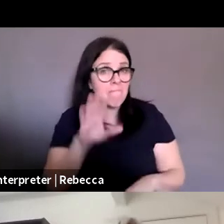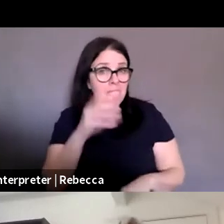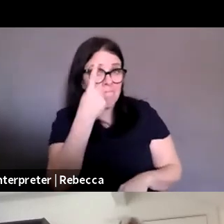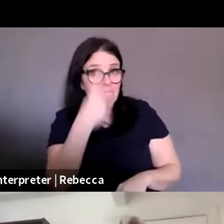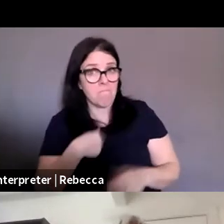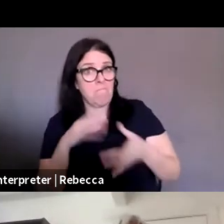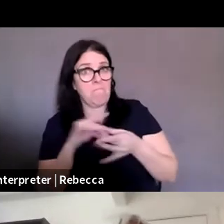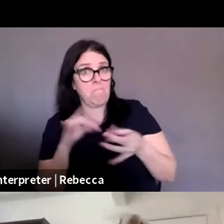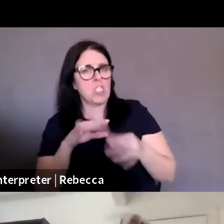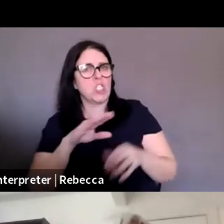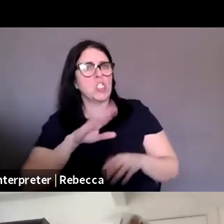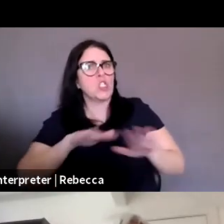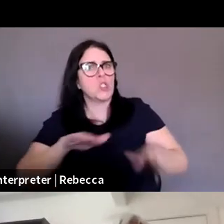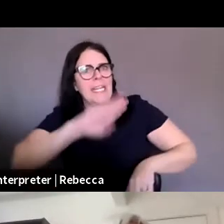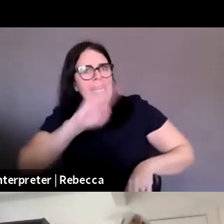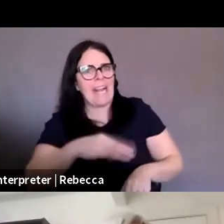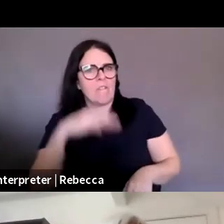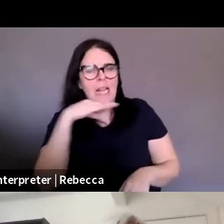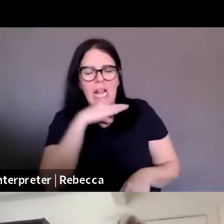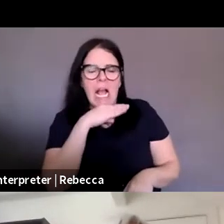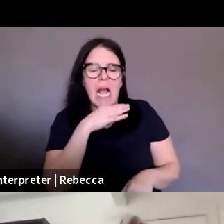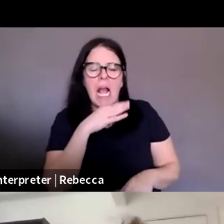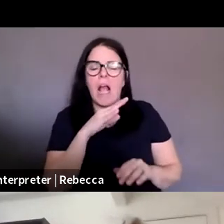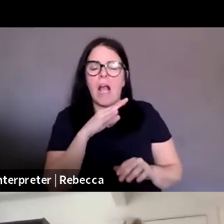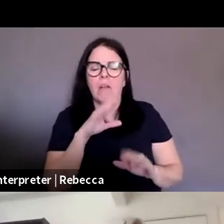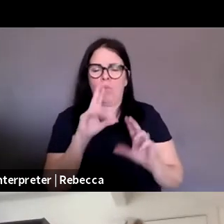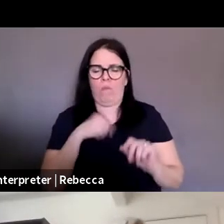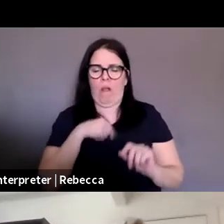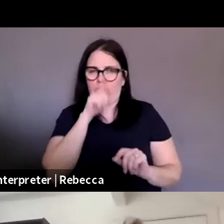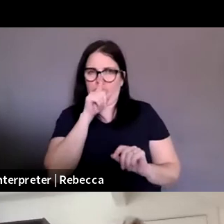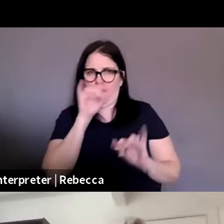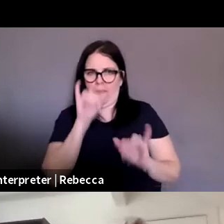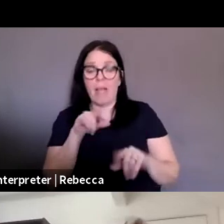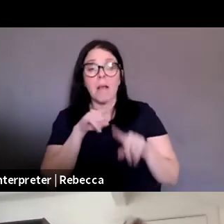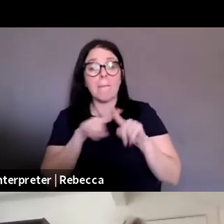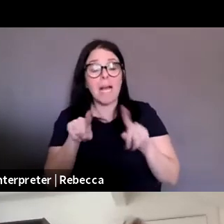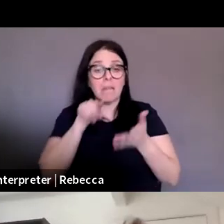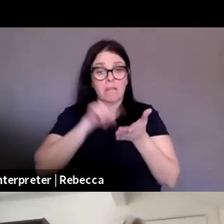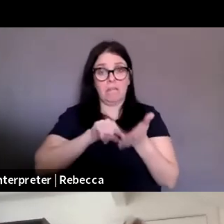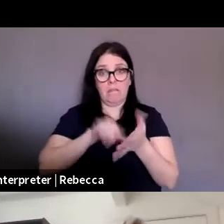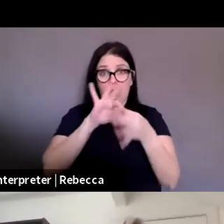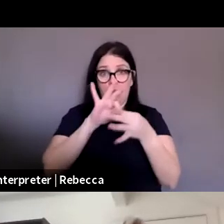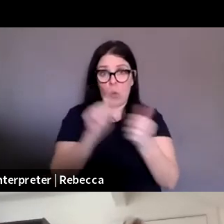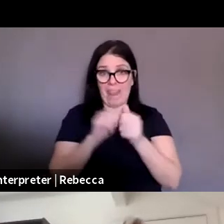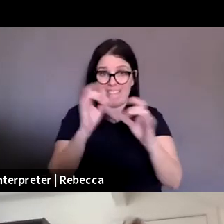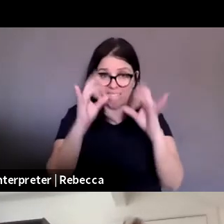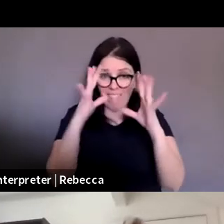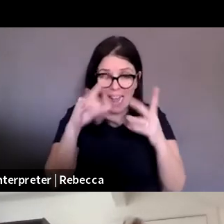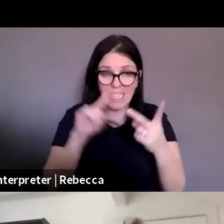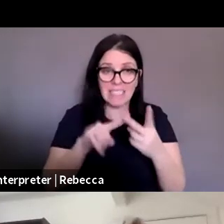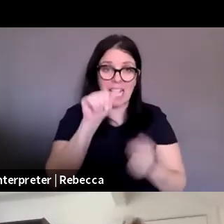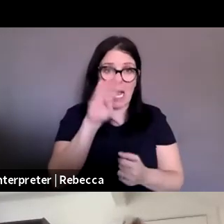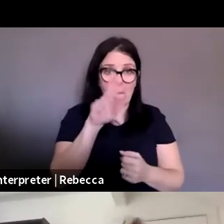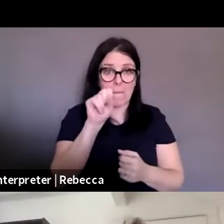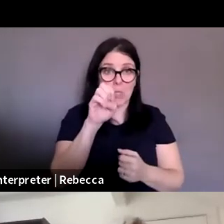at allegation of violence or abuse, actually research evidence shows us that they are really rare occurrence. And actually,